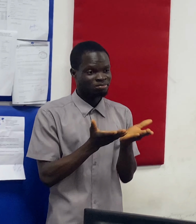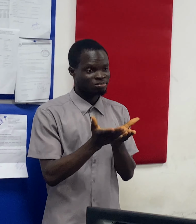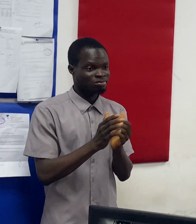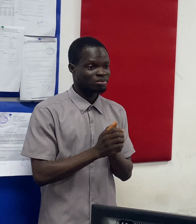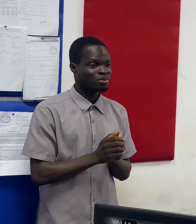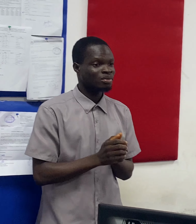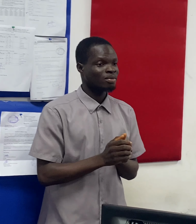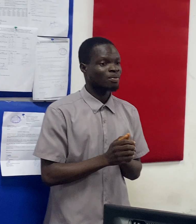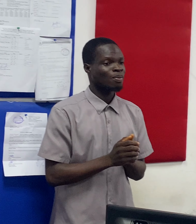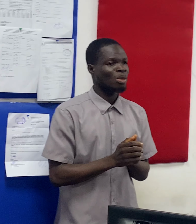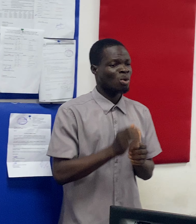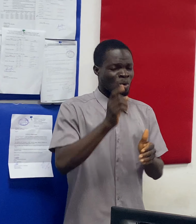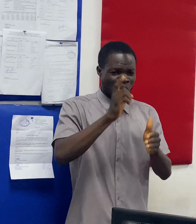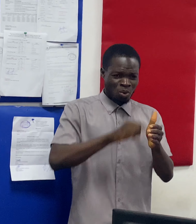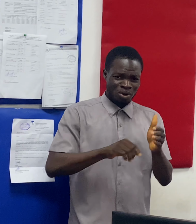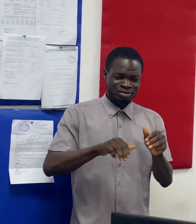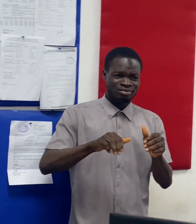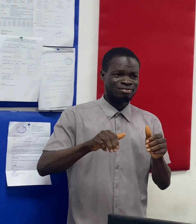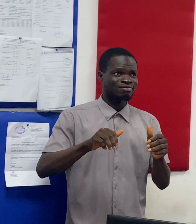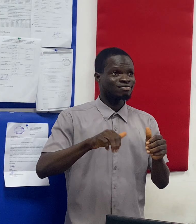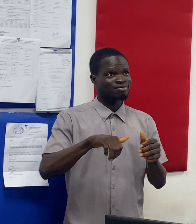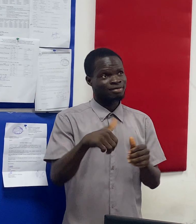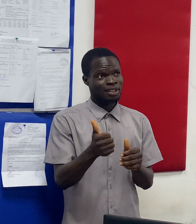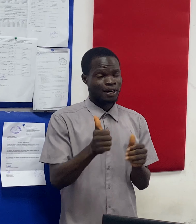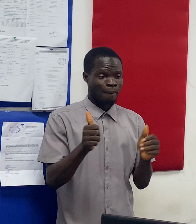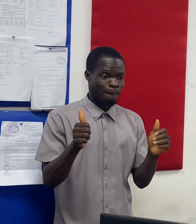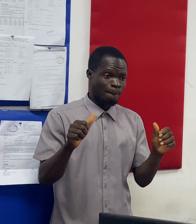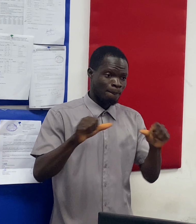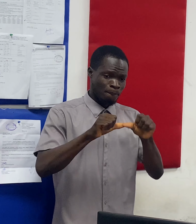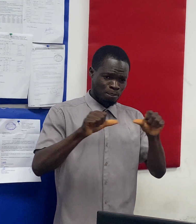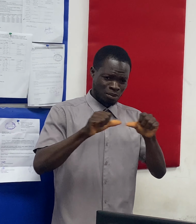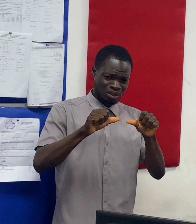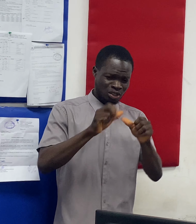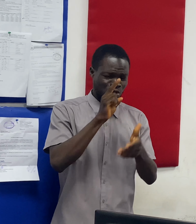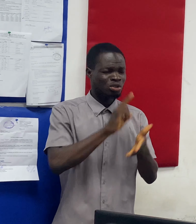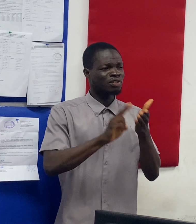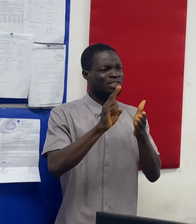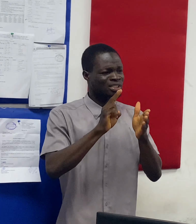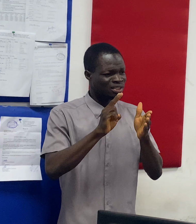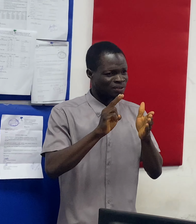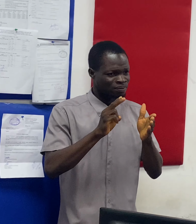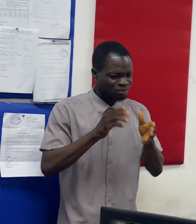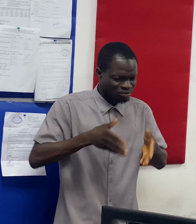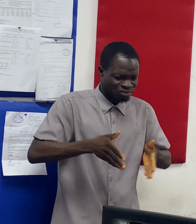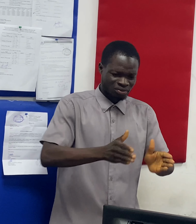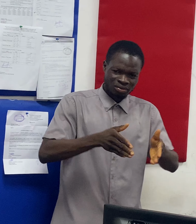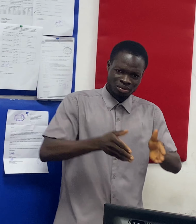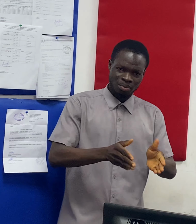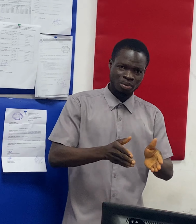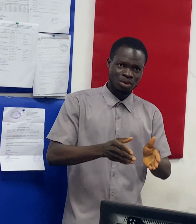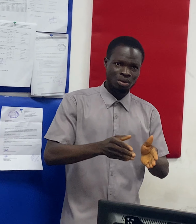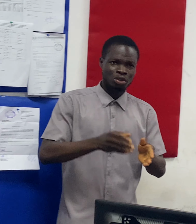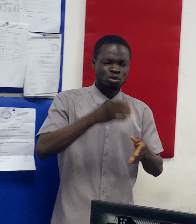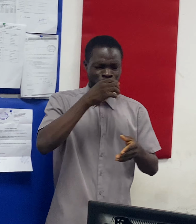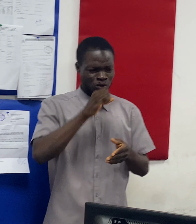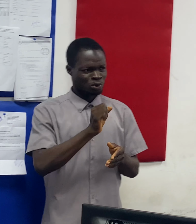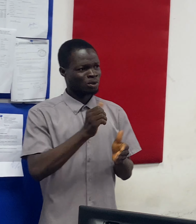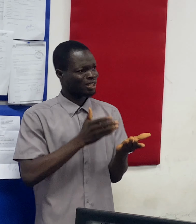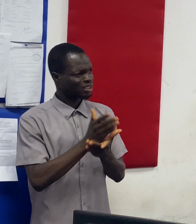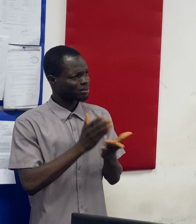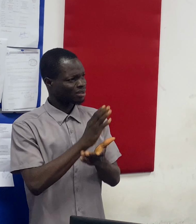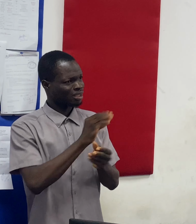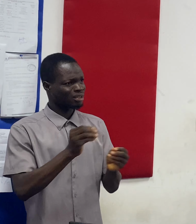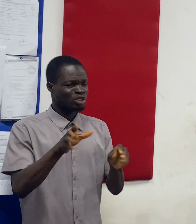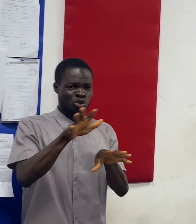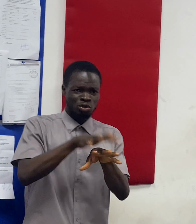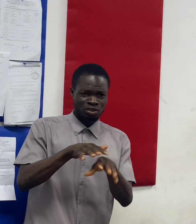provision, what other measures has the university put in place to ensure accessibility and